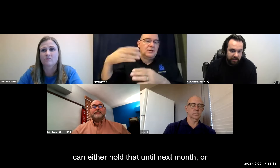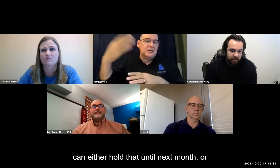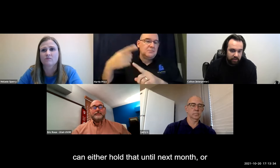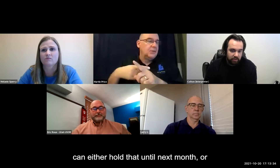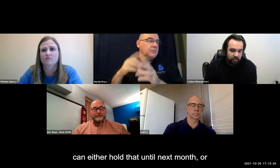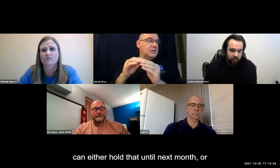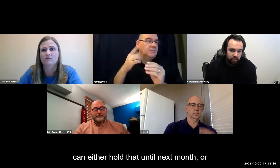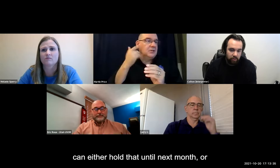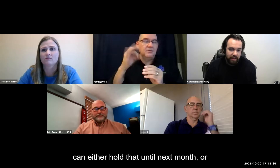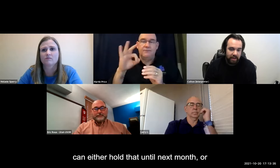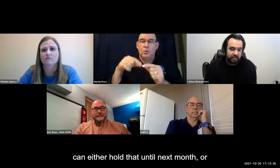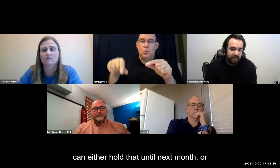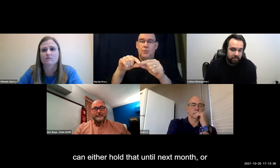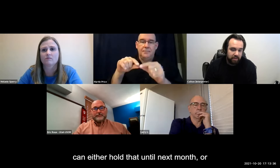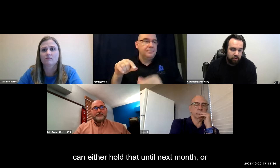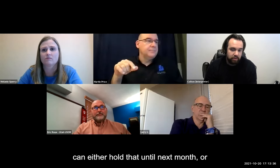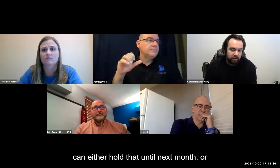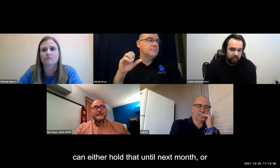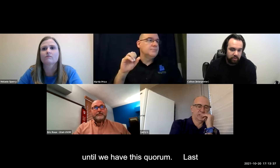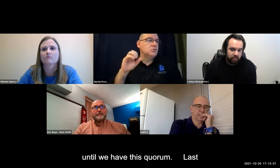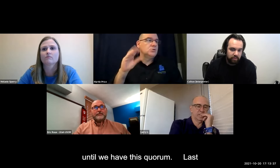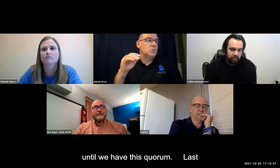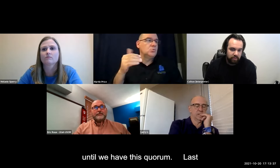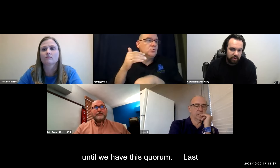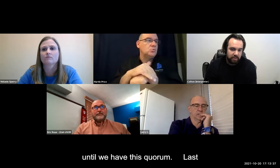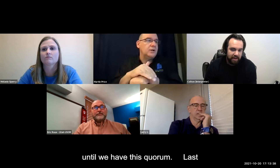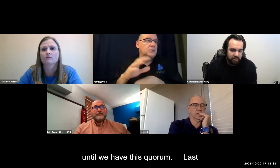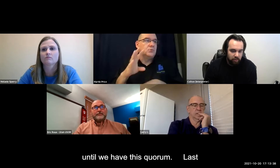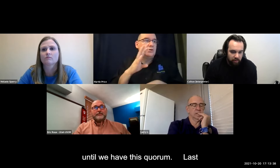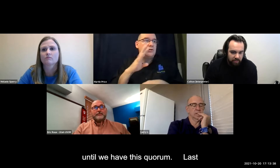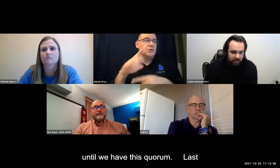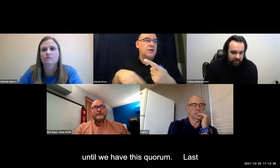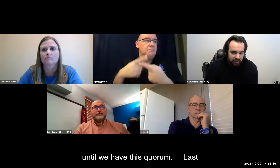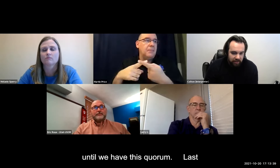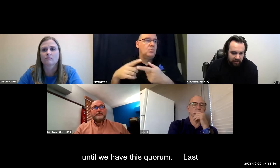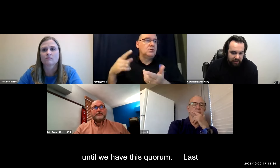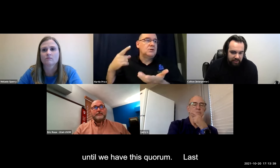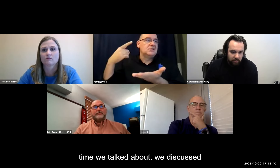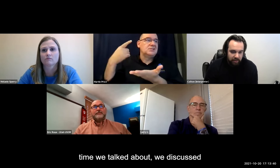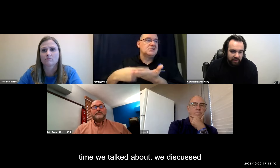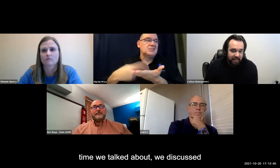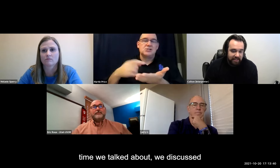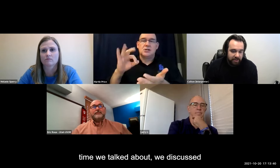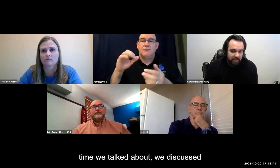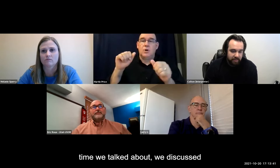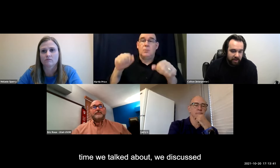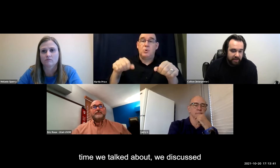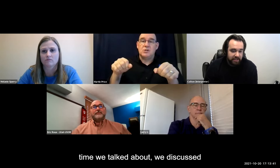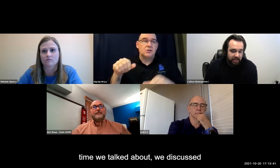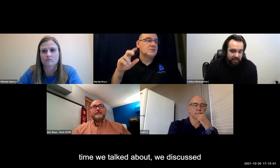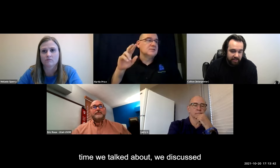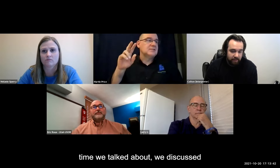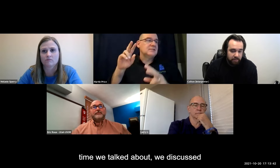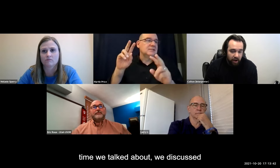So we can either hold that until next month or until we have this quorum. Let's see, last time we talked about,